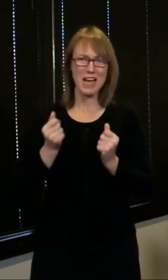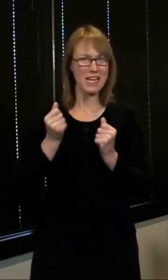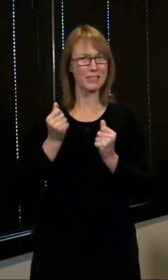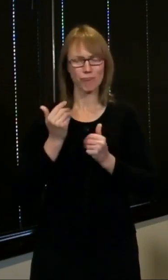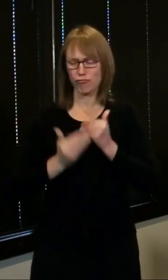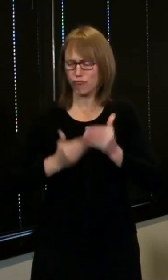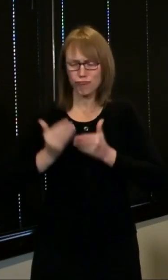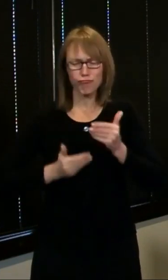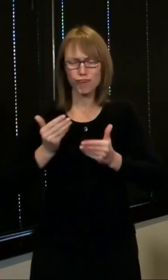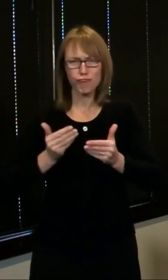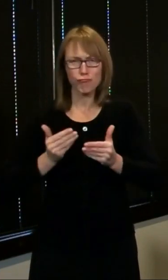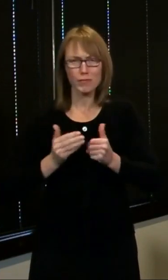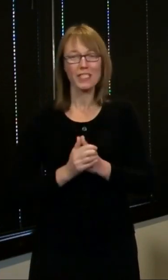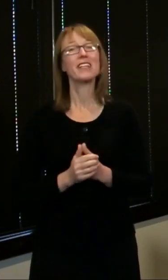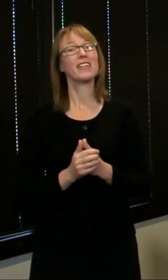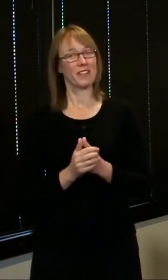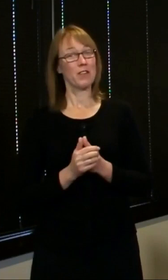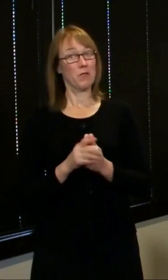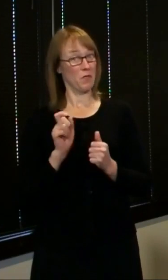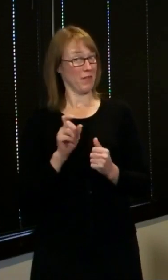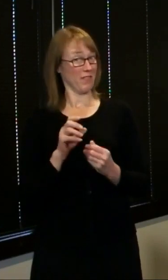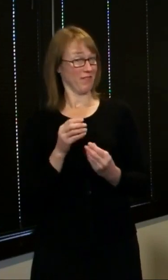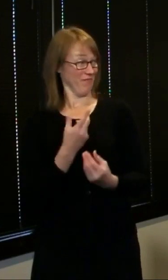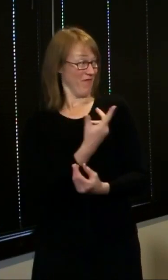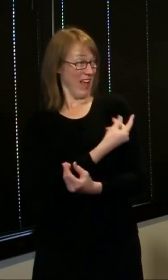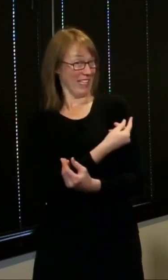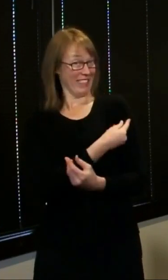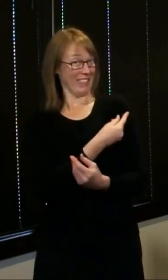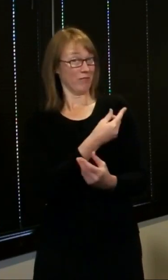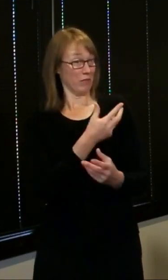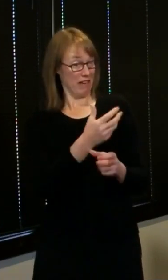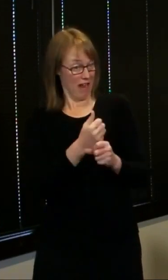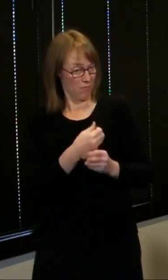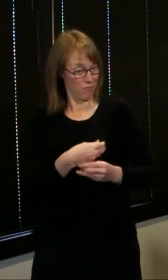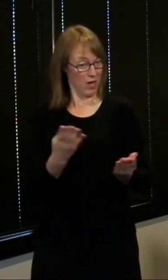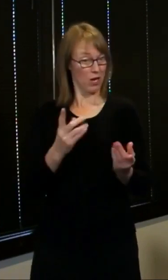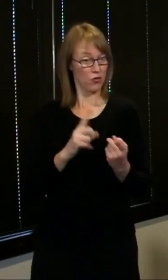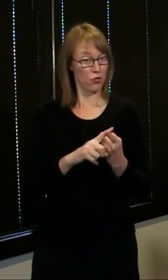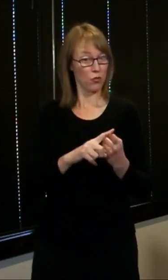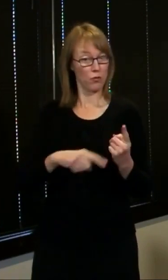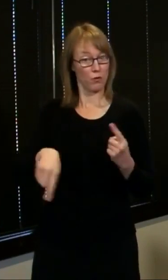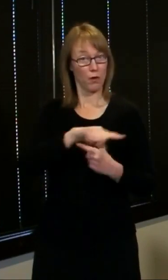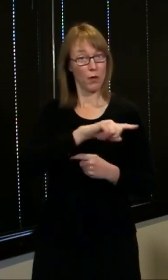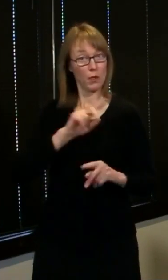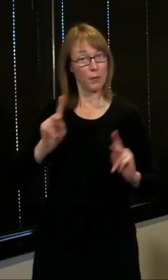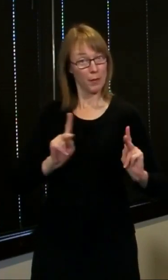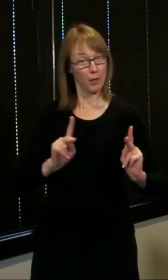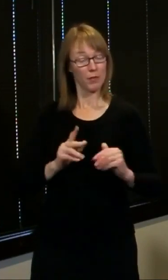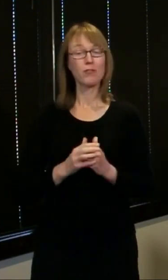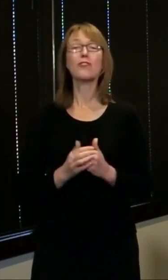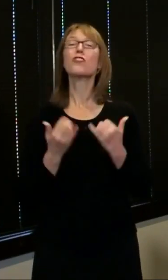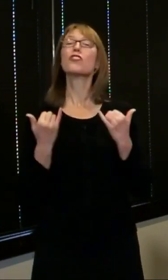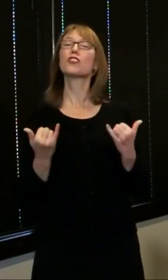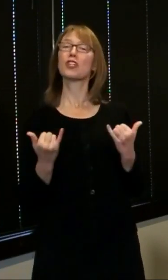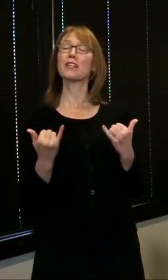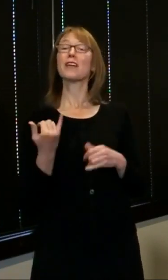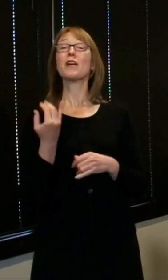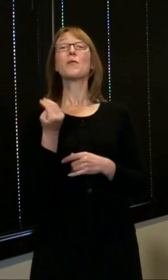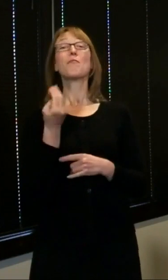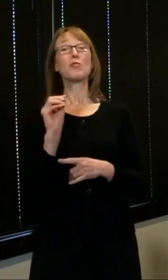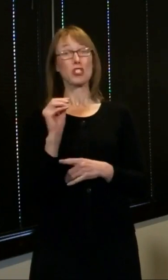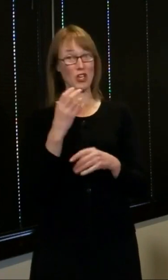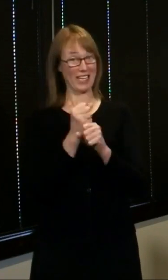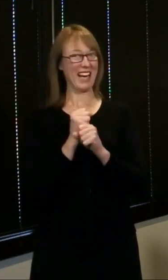vaccine to people where they are. So right now, Missouri is receiving really anywhere, so you see that number